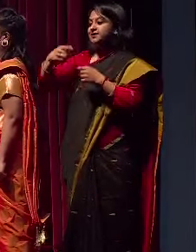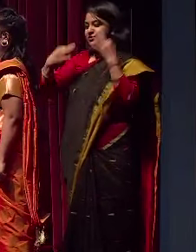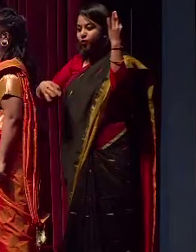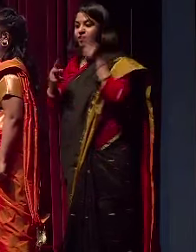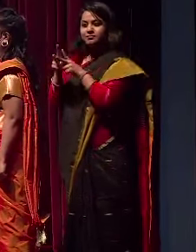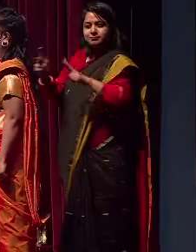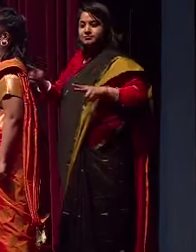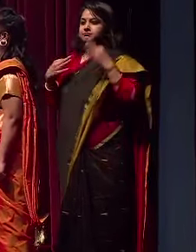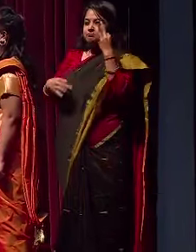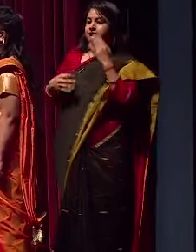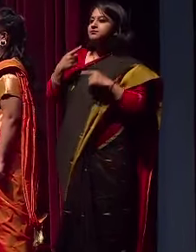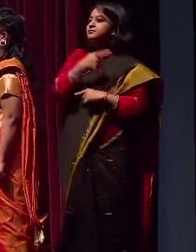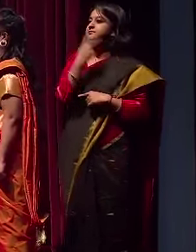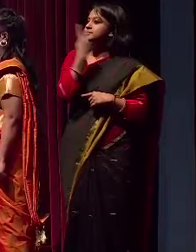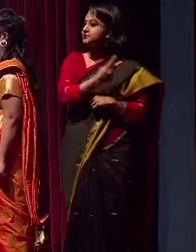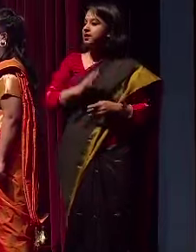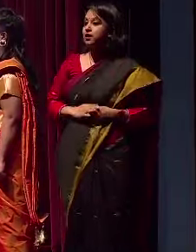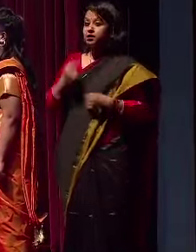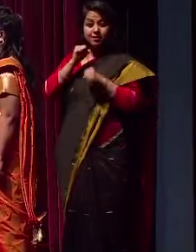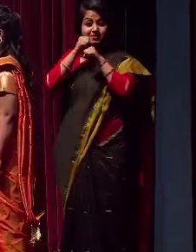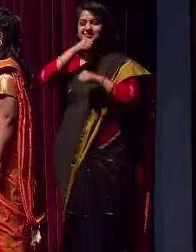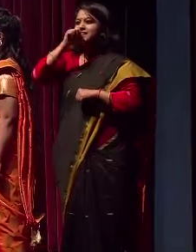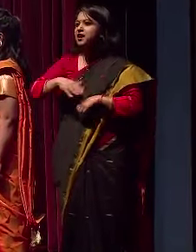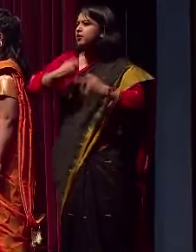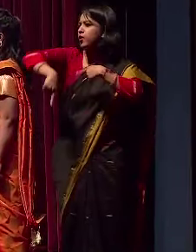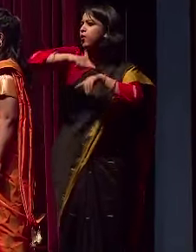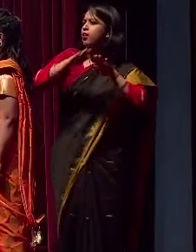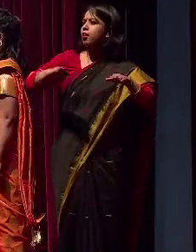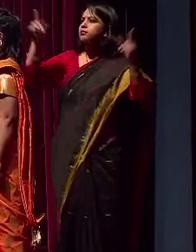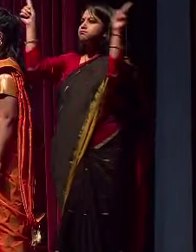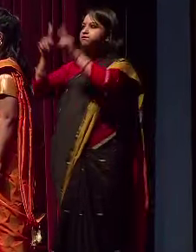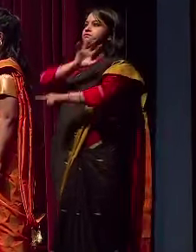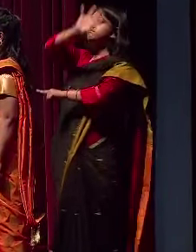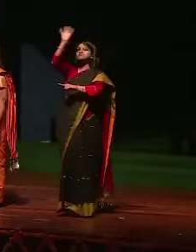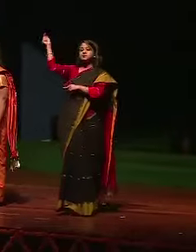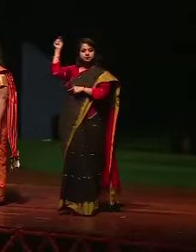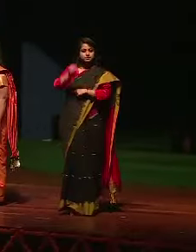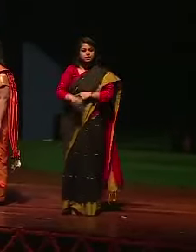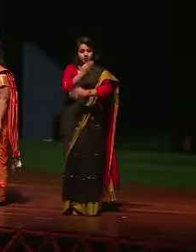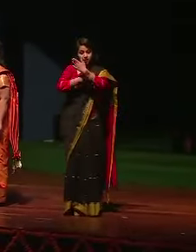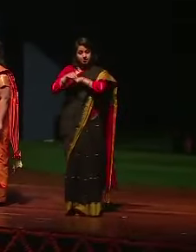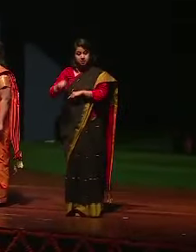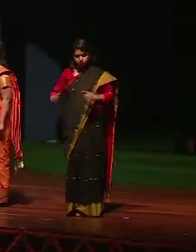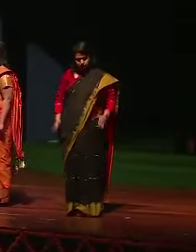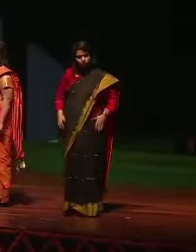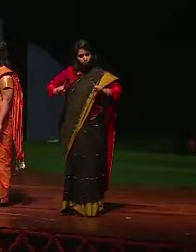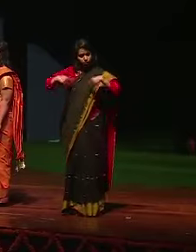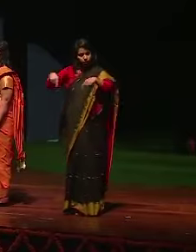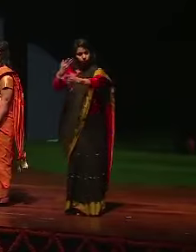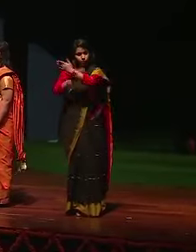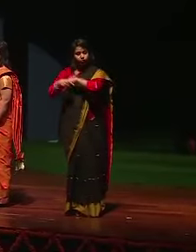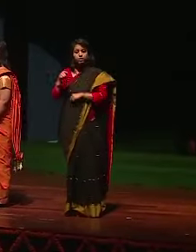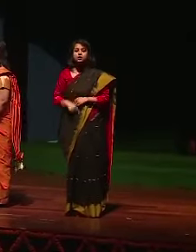and graceful movements. These young artists from various states with disabilities, ranging from locomotor